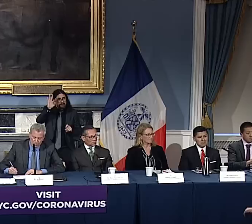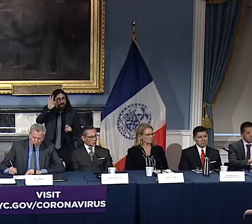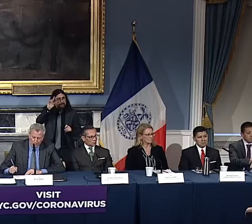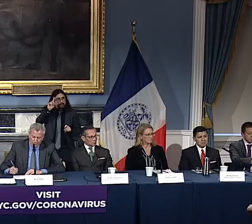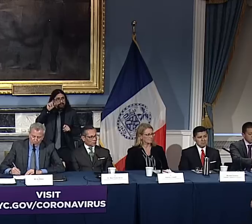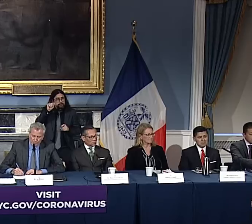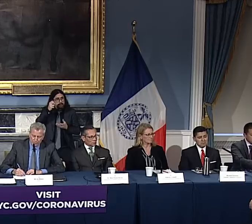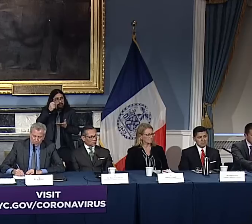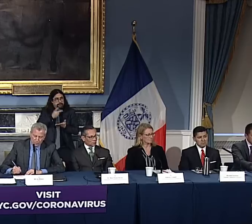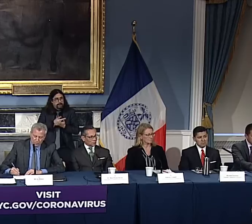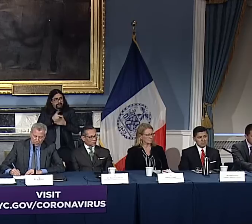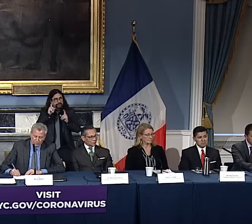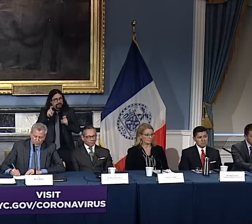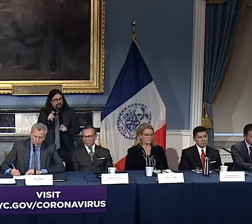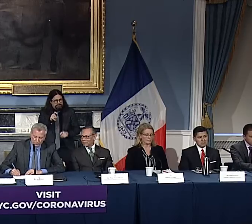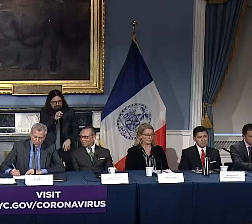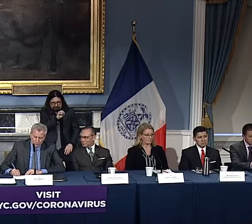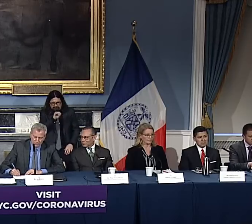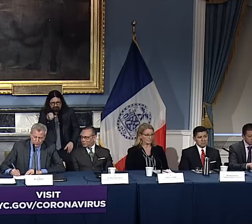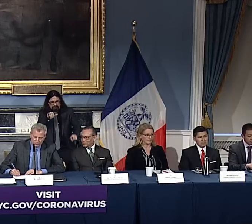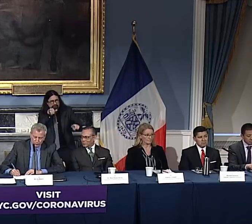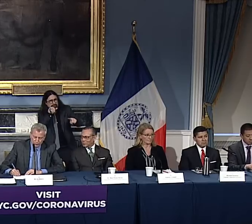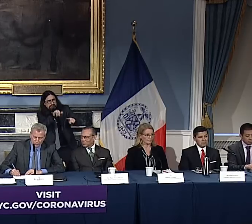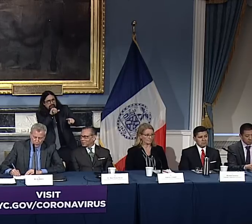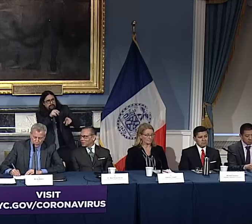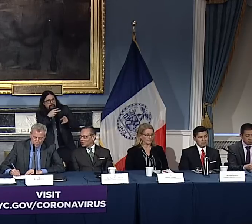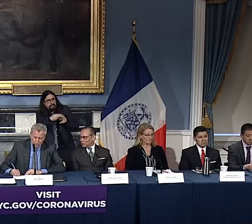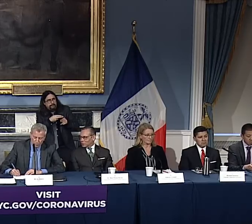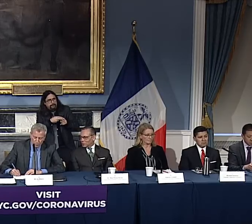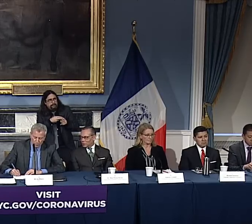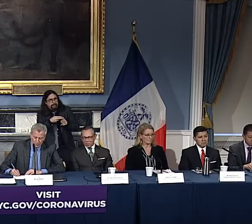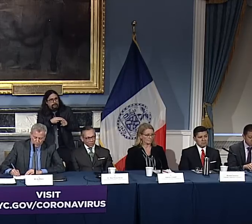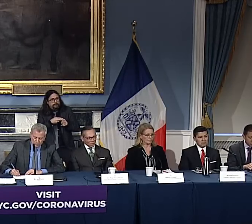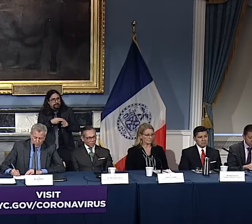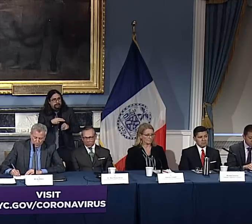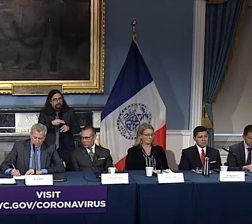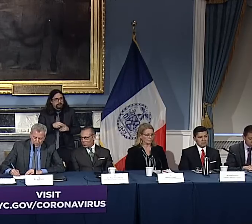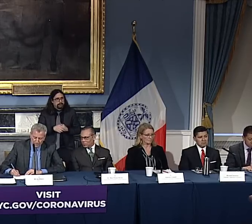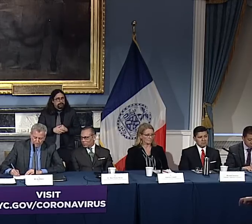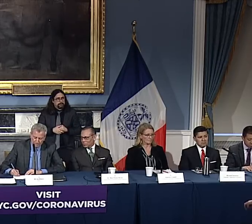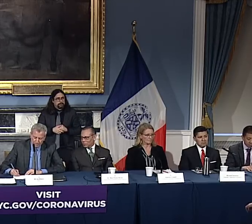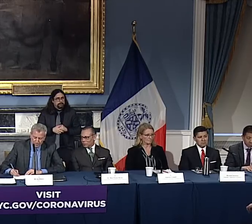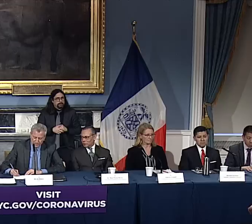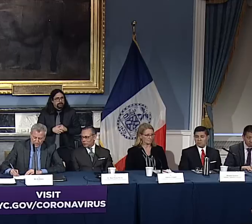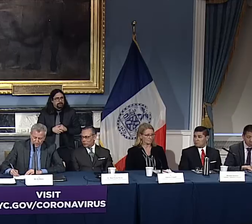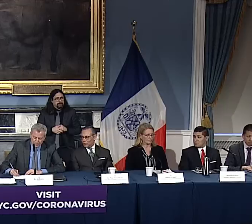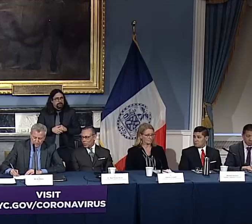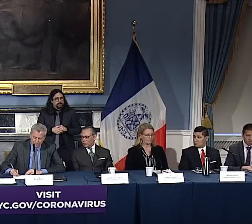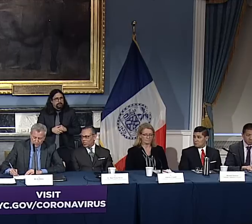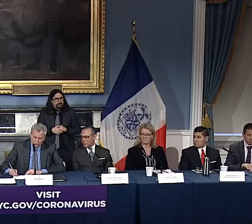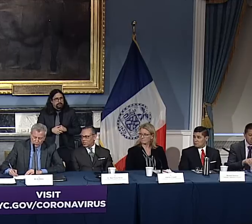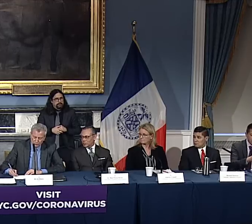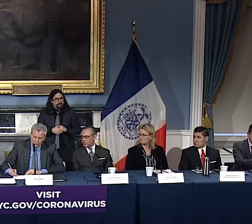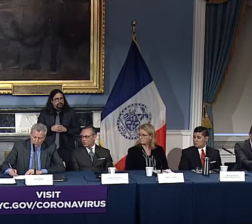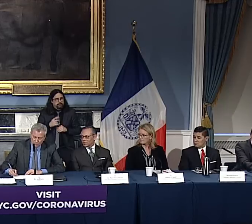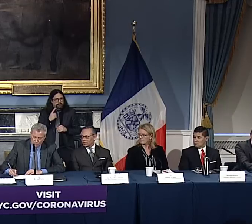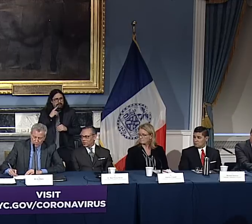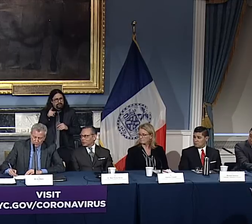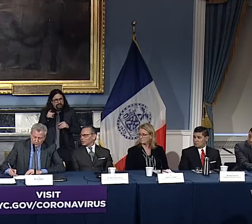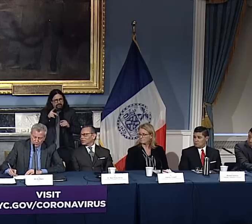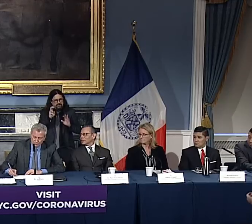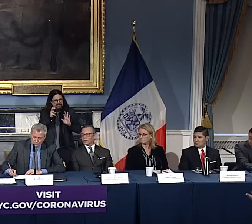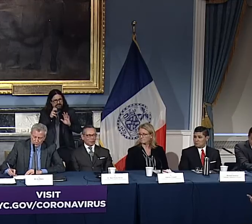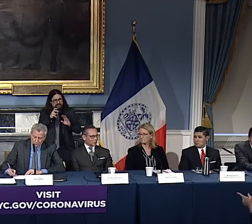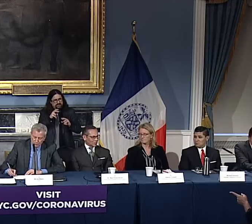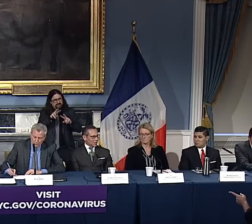real-time RT-PCR diagnostic panel. I think CDC's written about this a little bit. Is that the same thing goes for that, or is that on your radar?